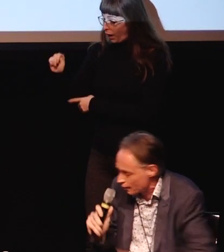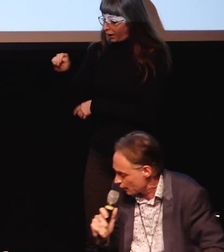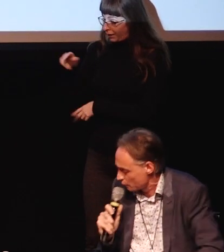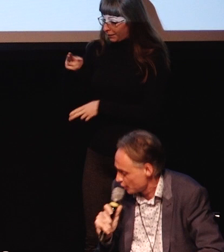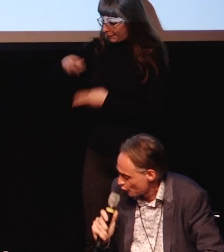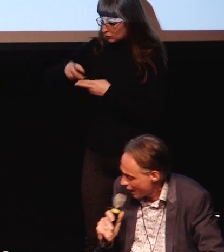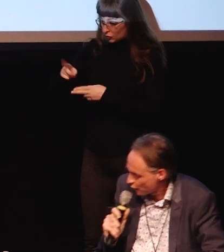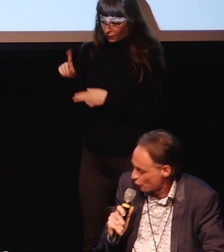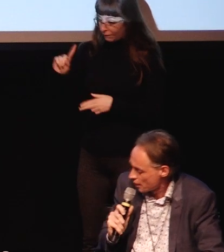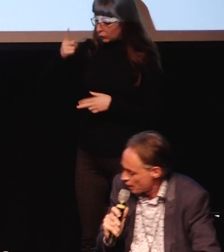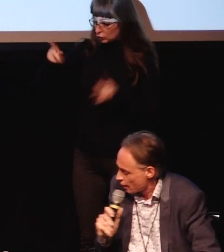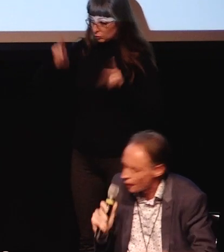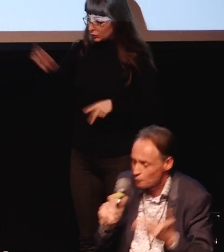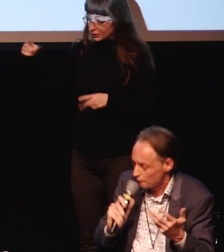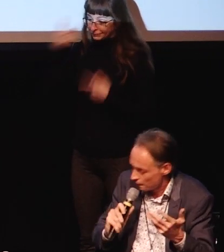to come to you, Matthew.